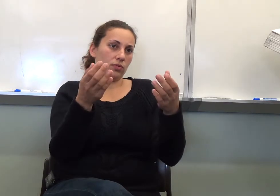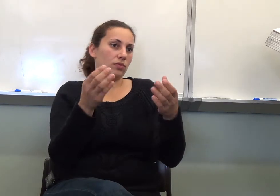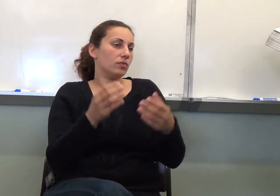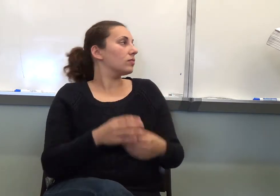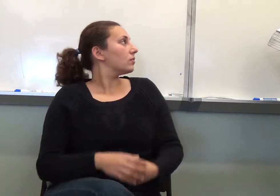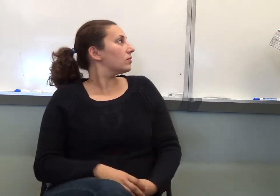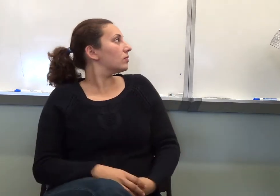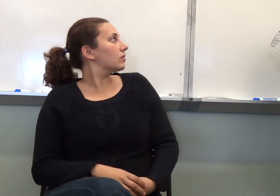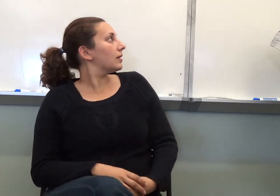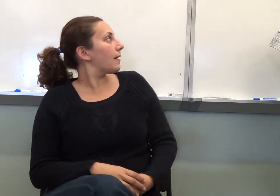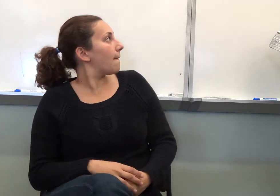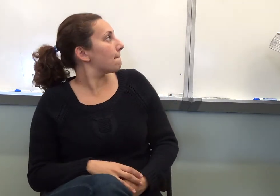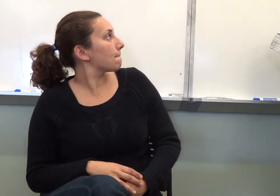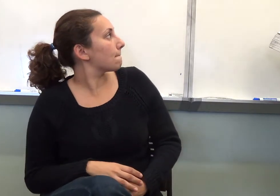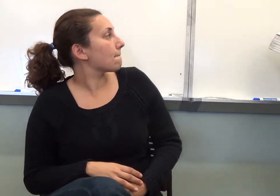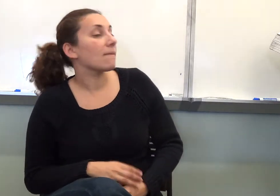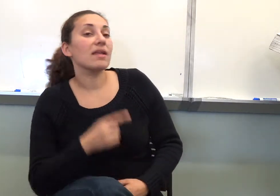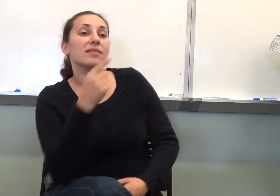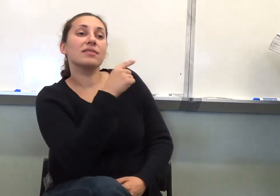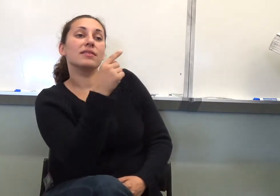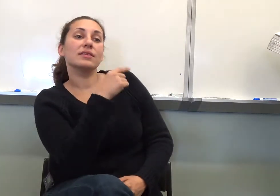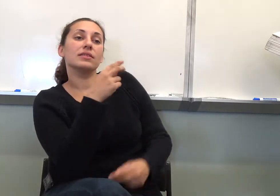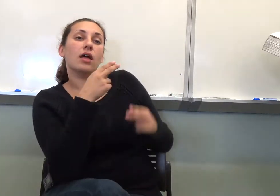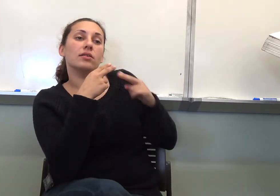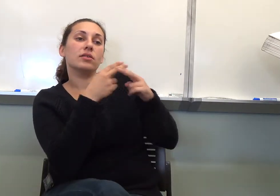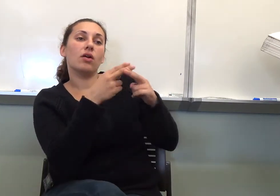This is known as an analytic balance.